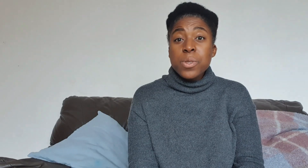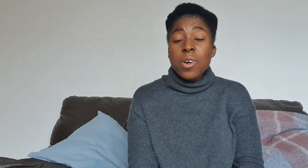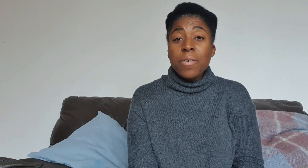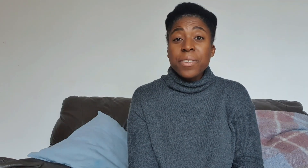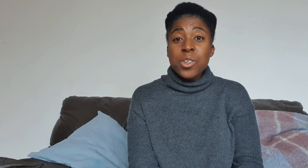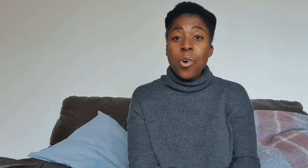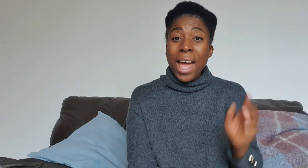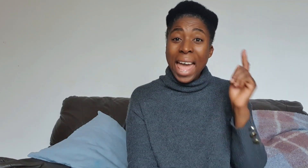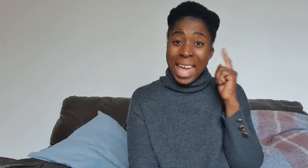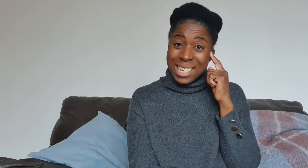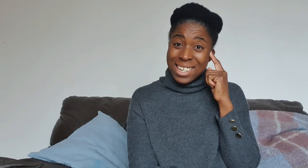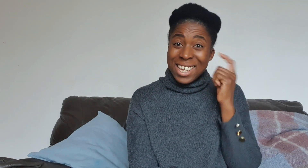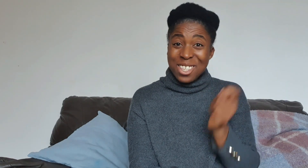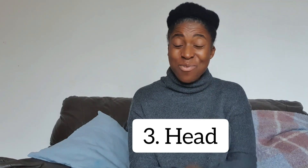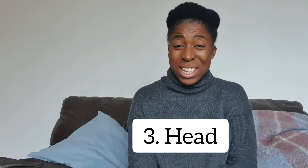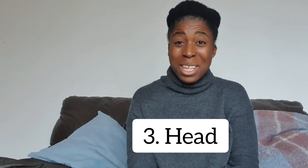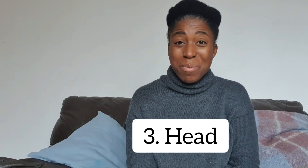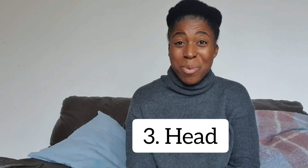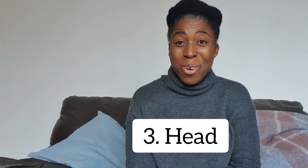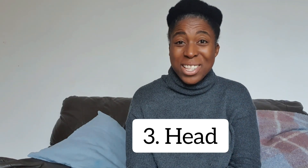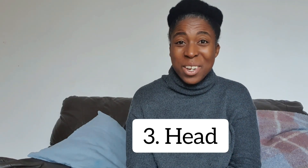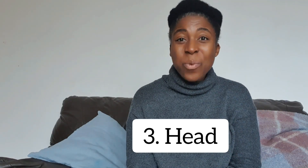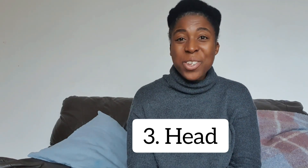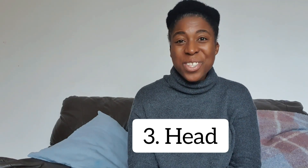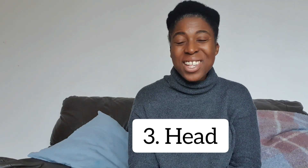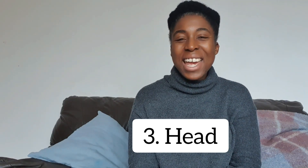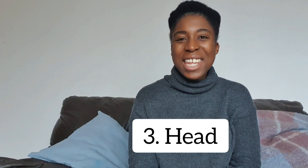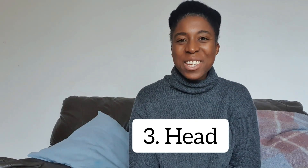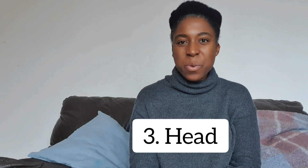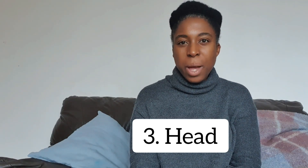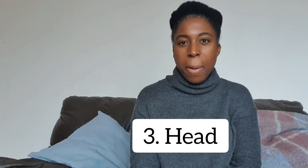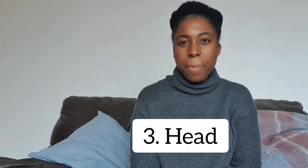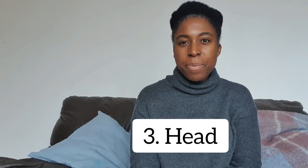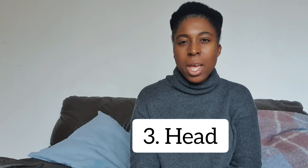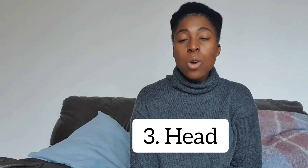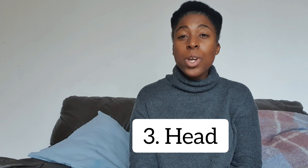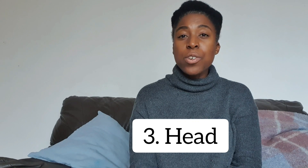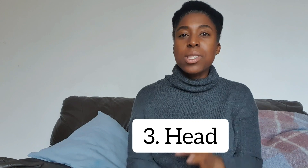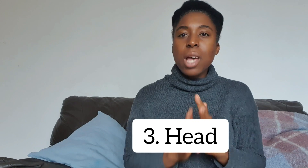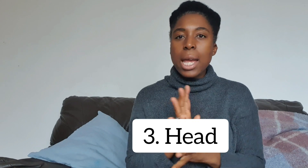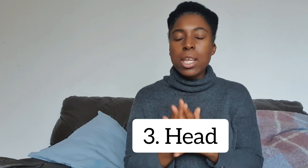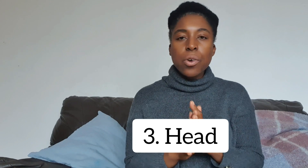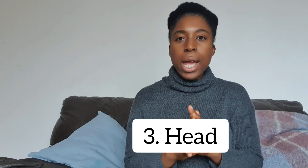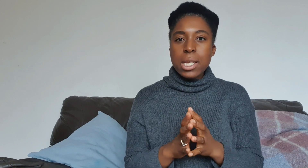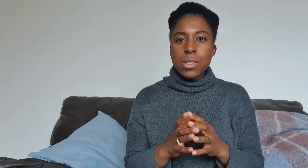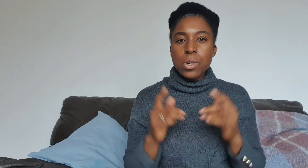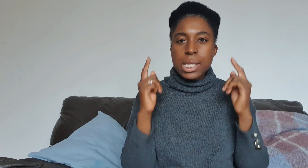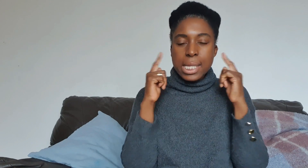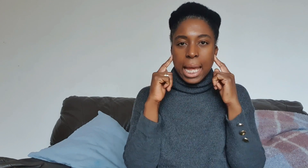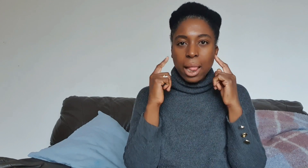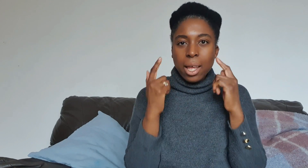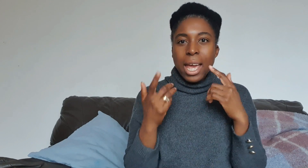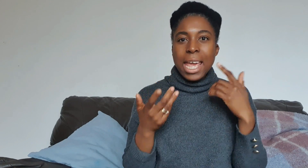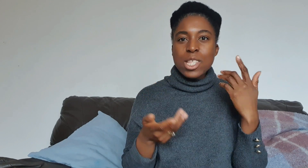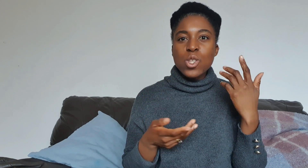of your head is really important when you're signing as well. When you're signing, your head is not still. It's